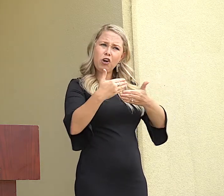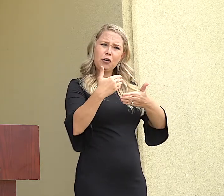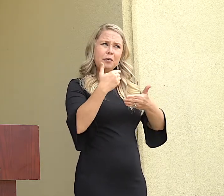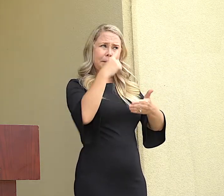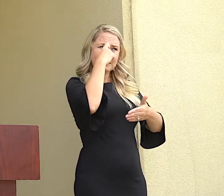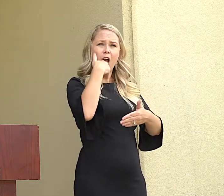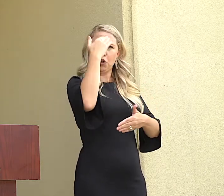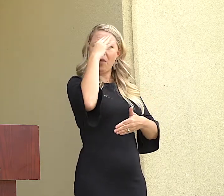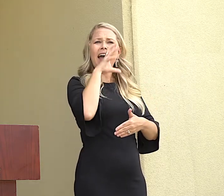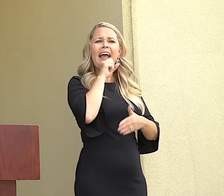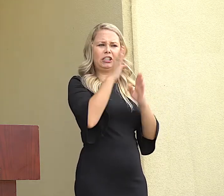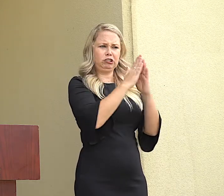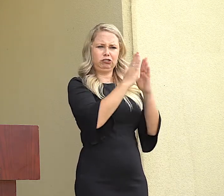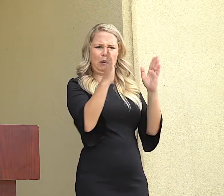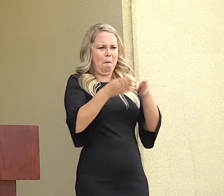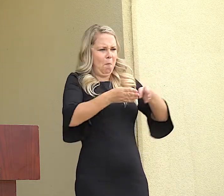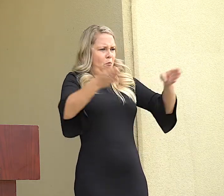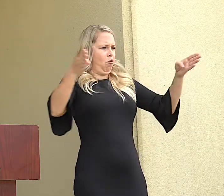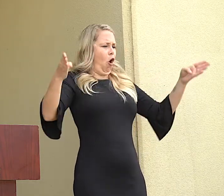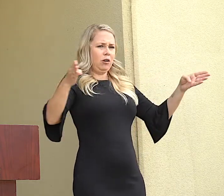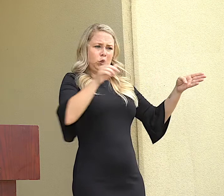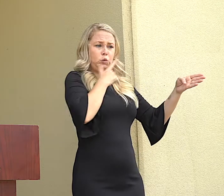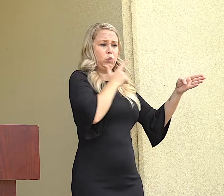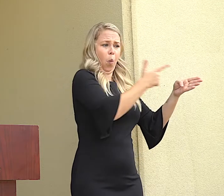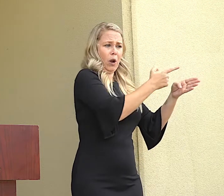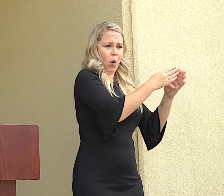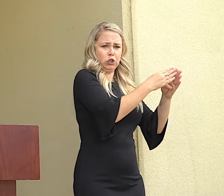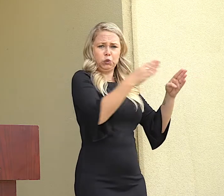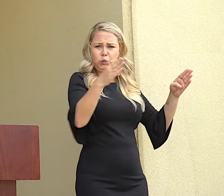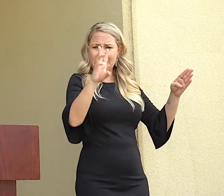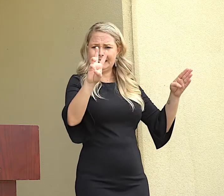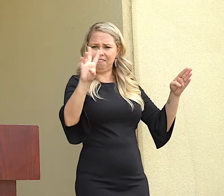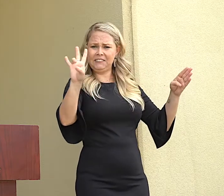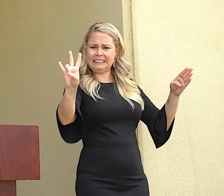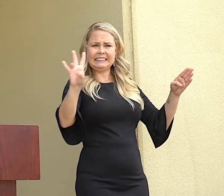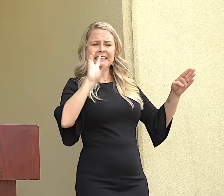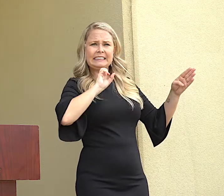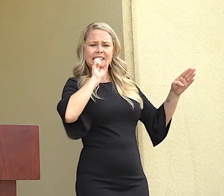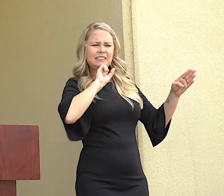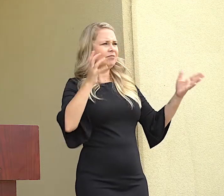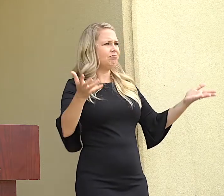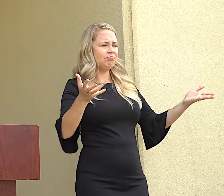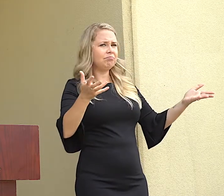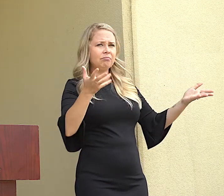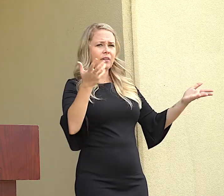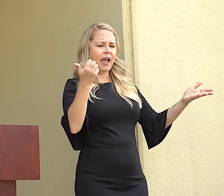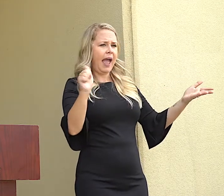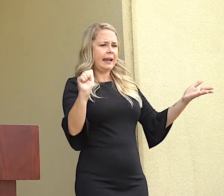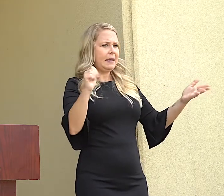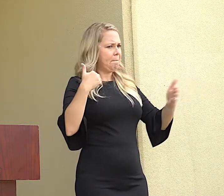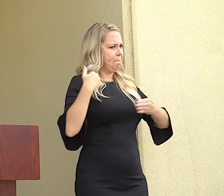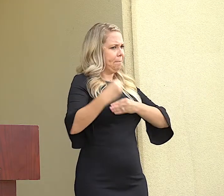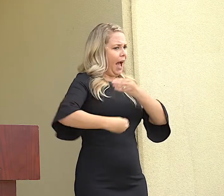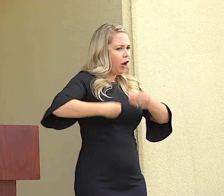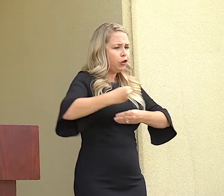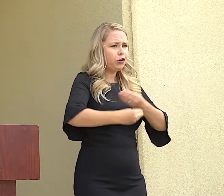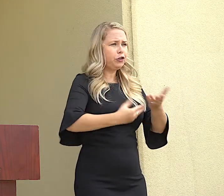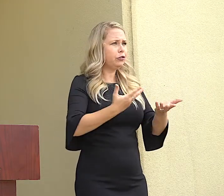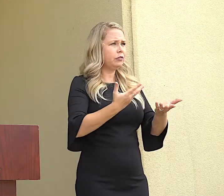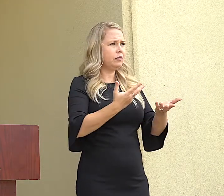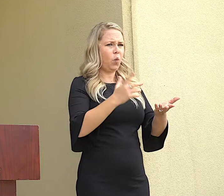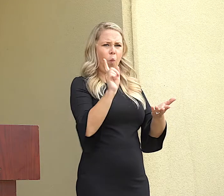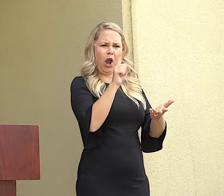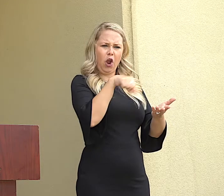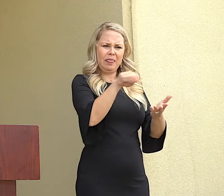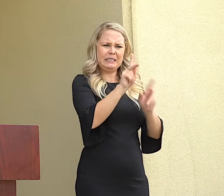I know the age range is broad, so it's 21 to 76 years of age. Has there been any pattern as far as where all of these